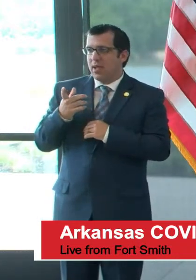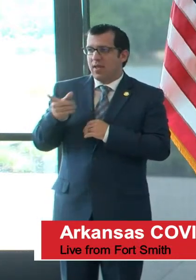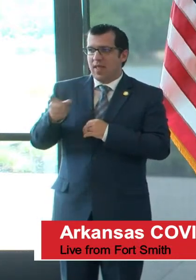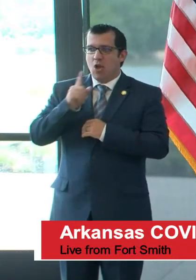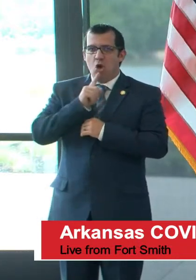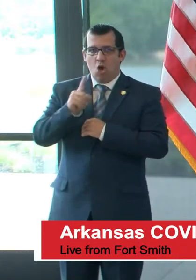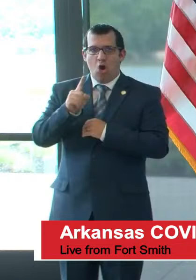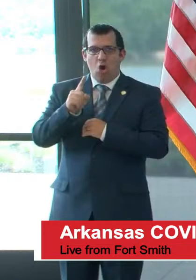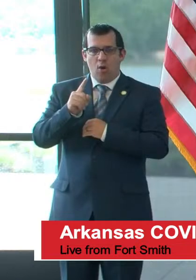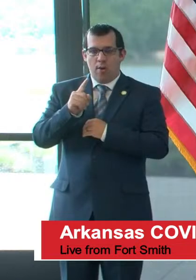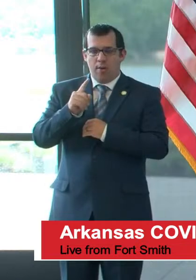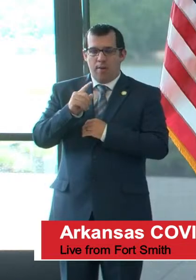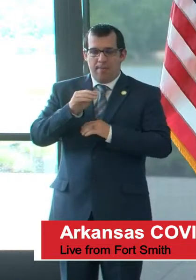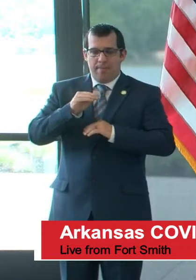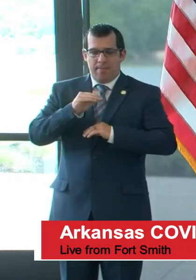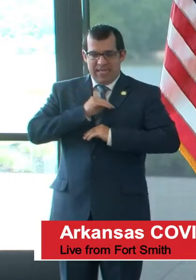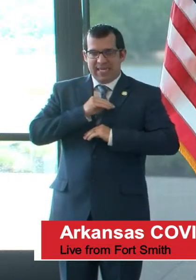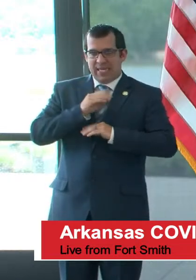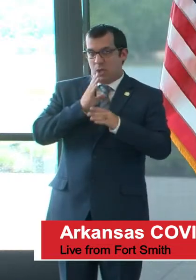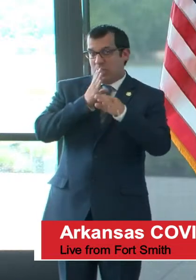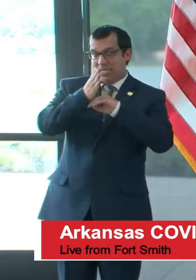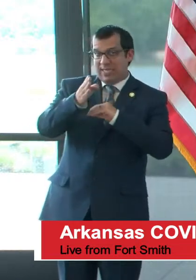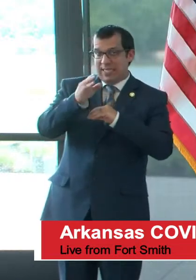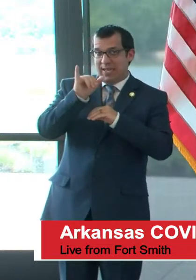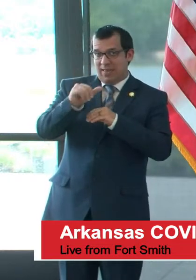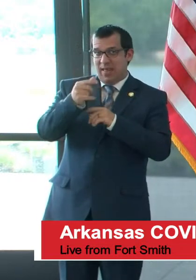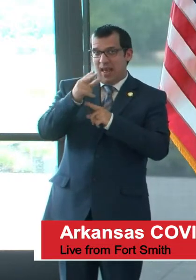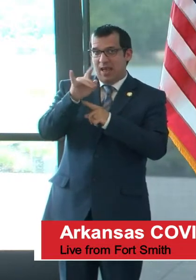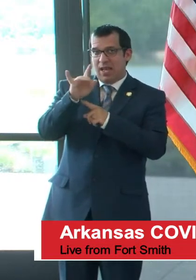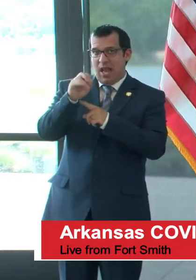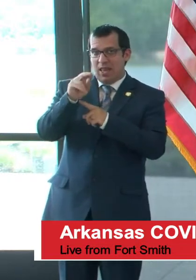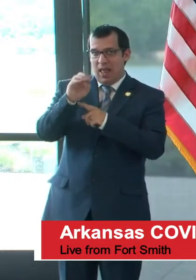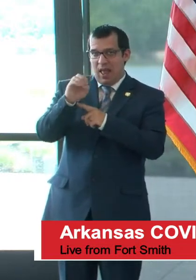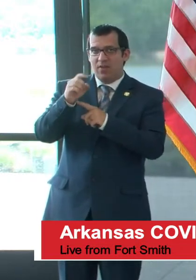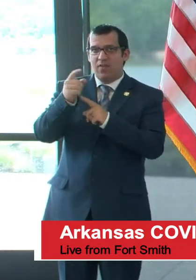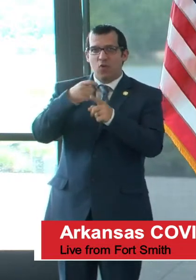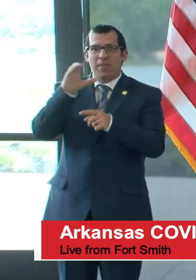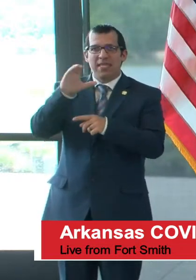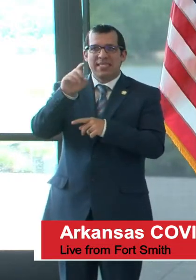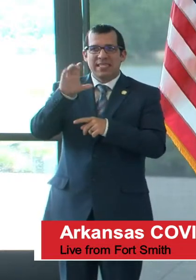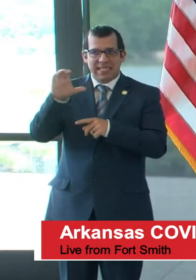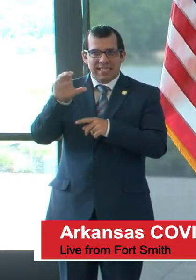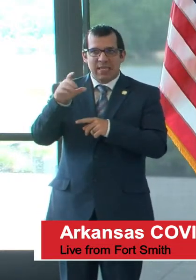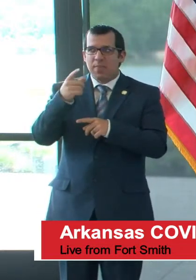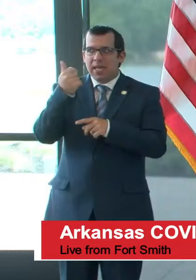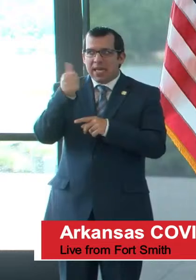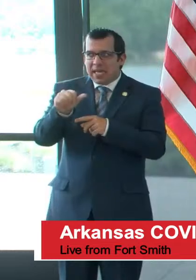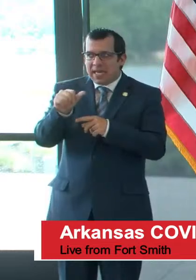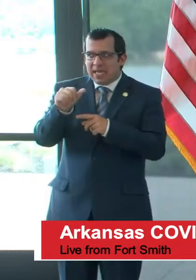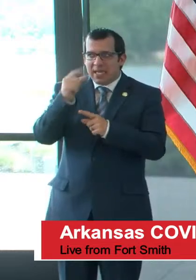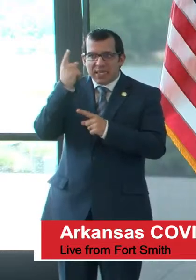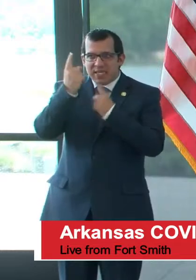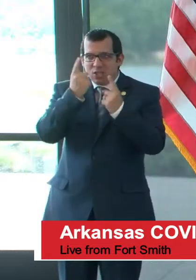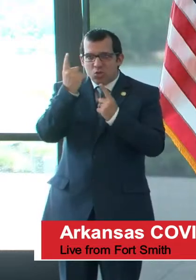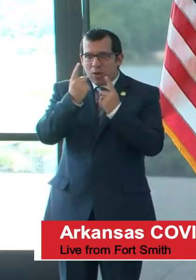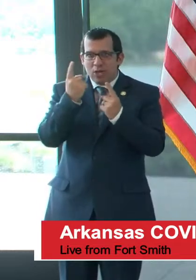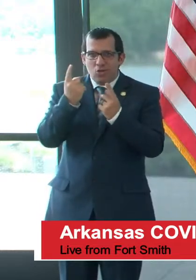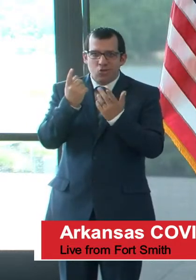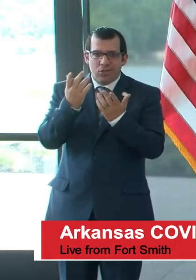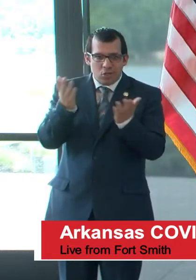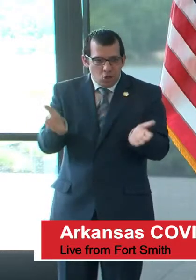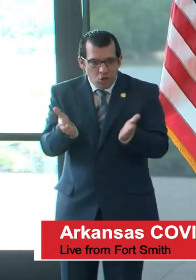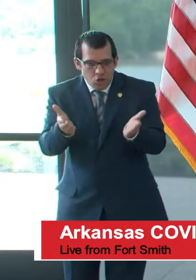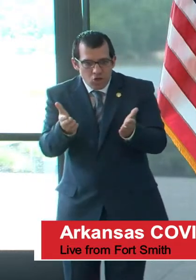exceeding the guidelines set by the CDC, but the spread continues at those poultry plants. Any consideration of